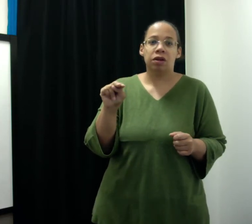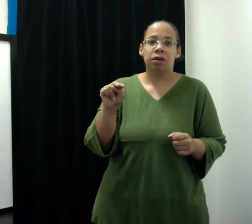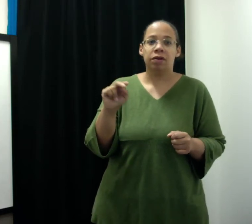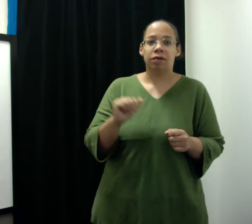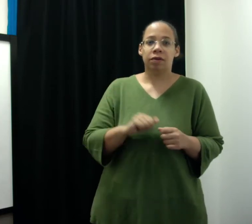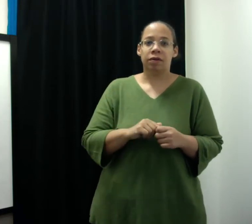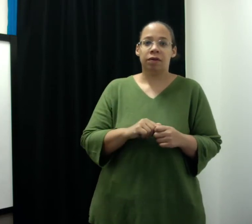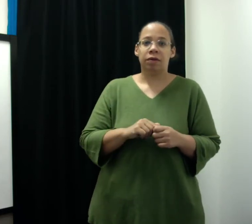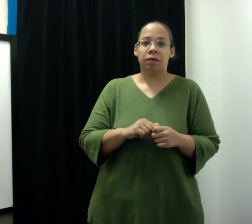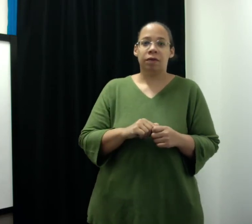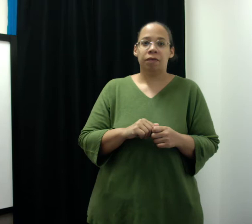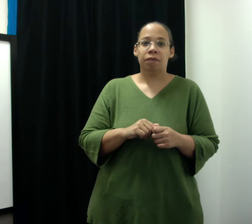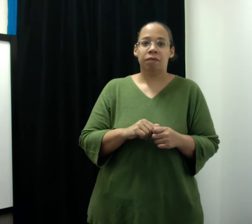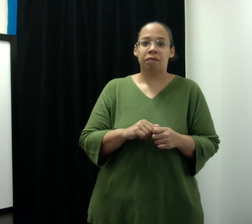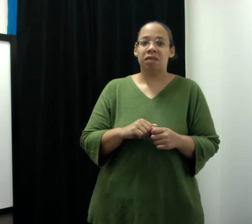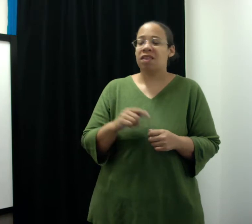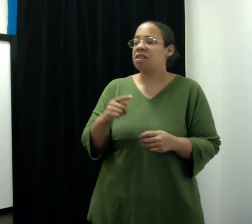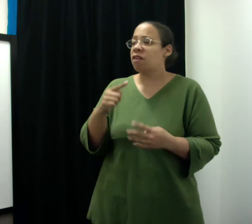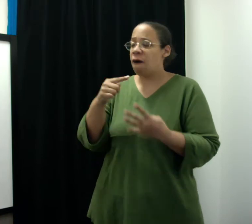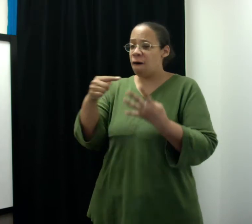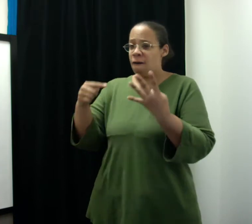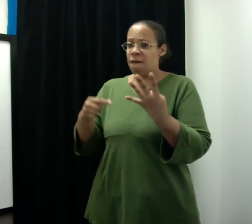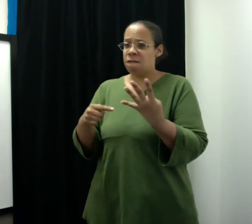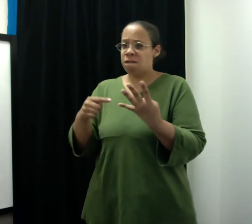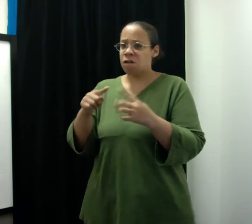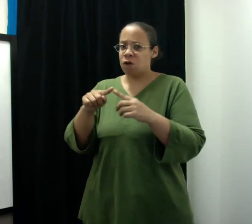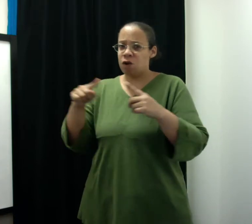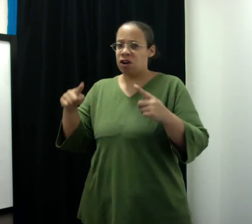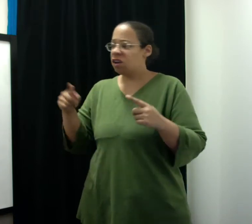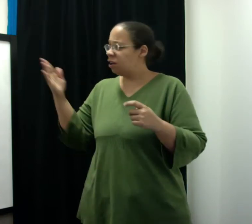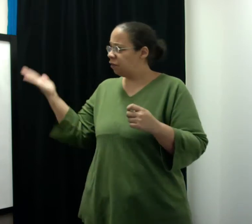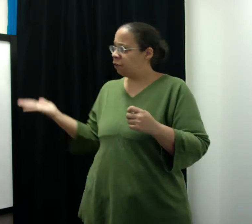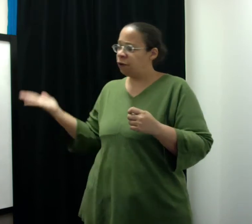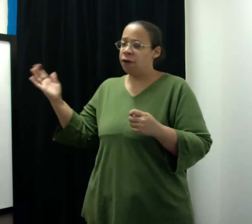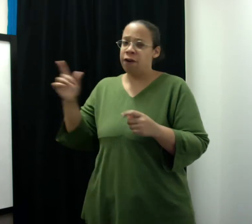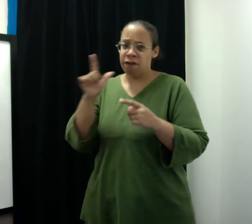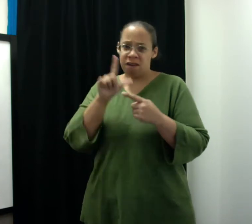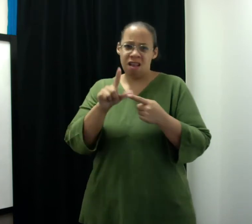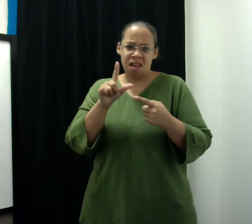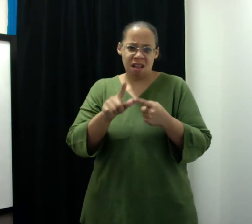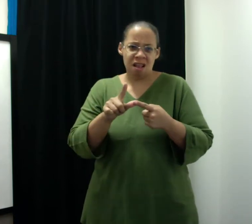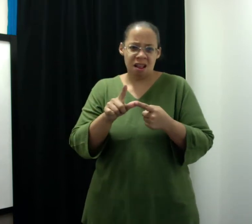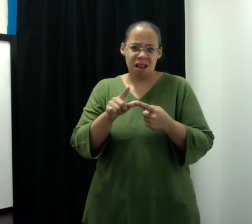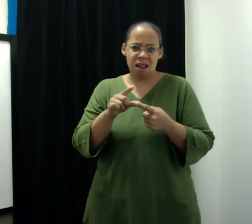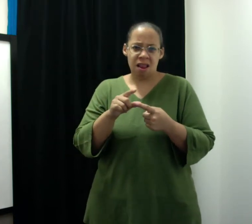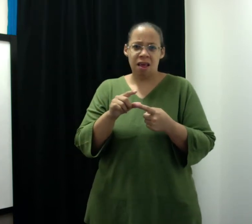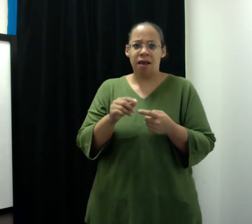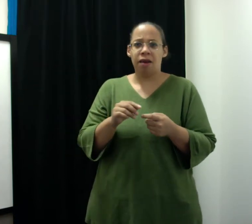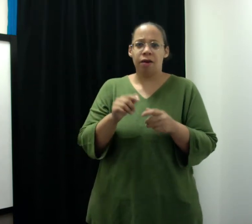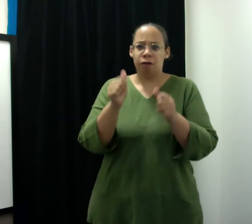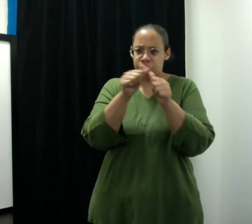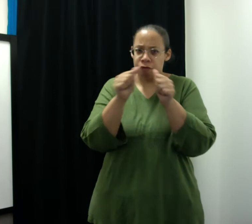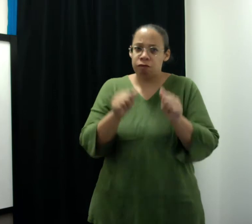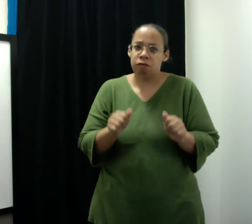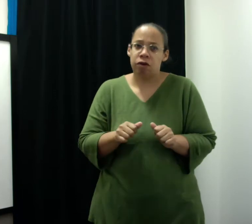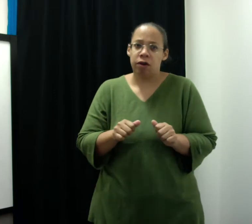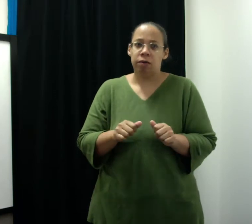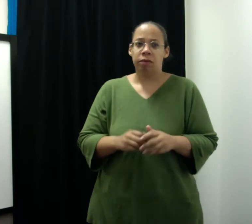4 different letter forms: initial, medial, isolated, and final. I want to introduce the